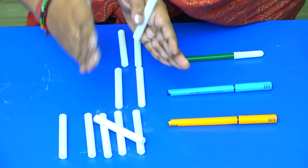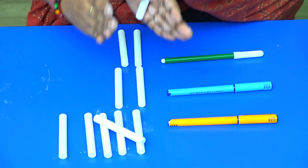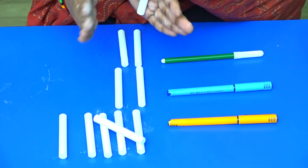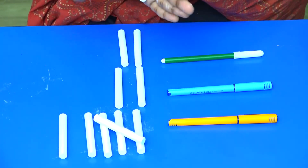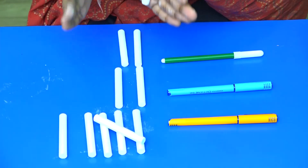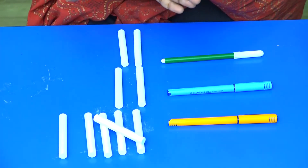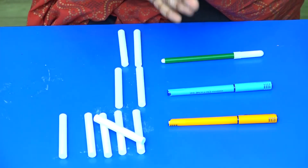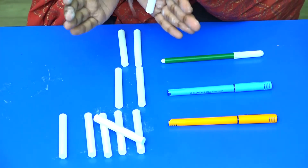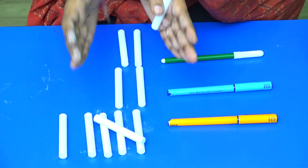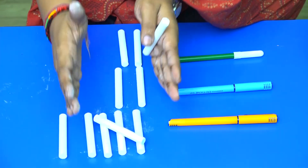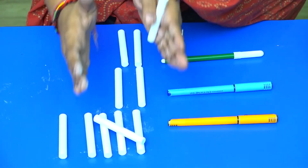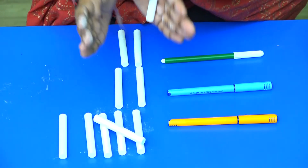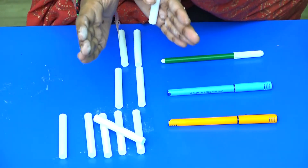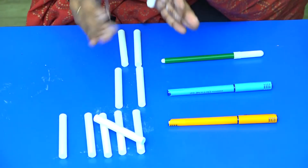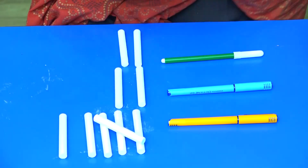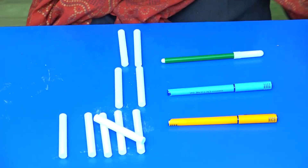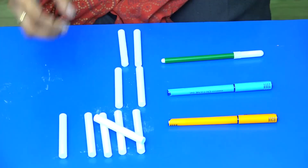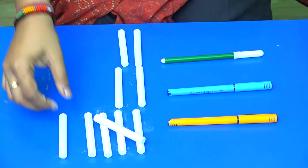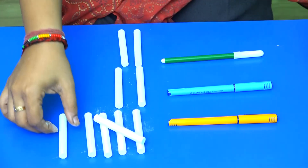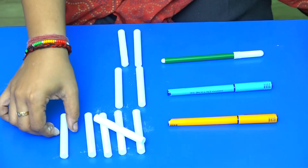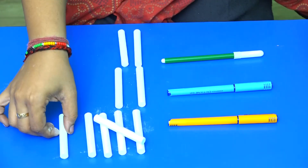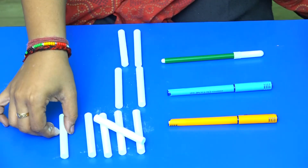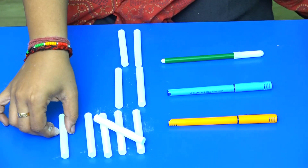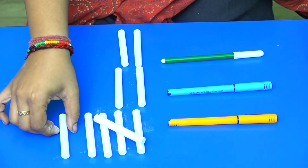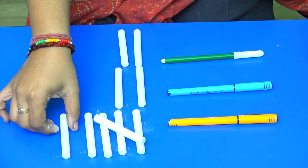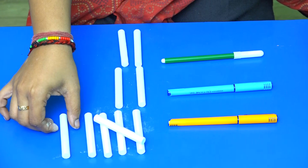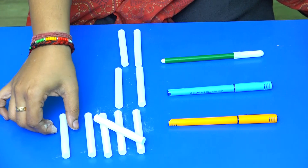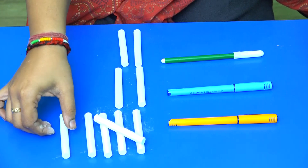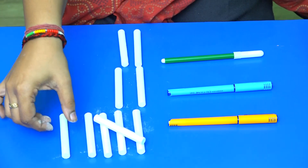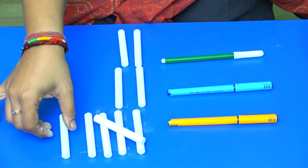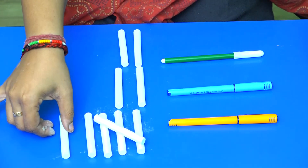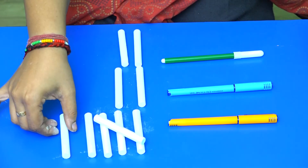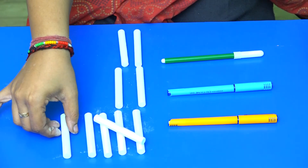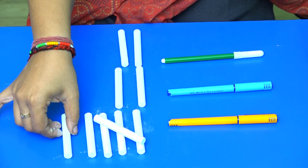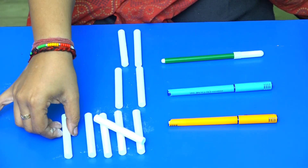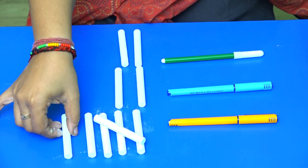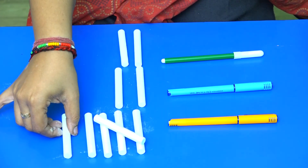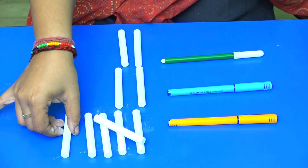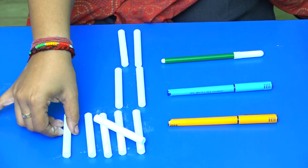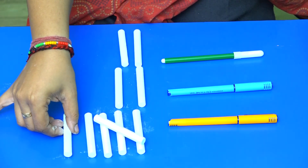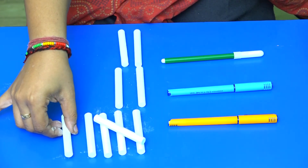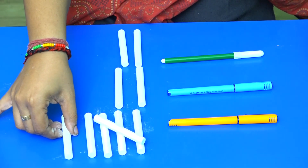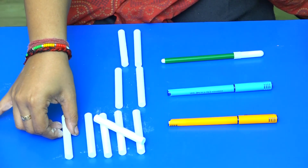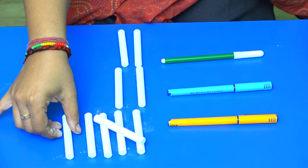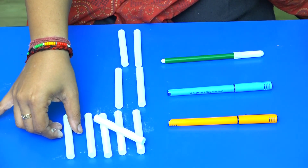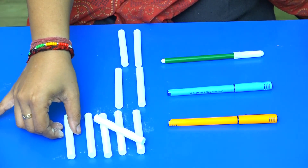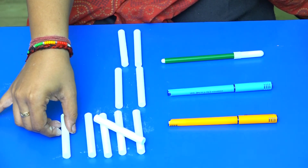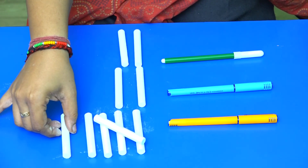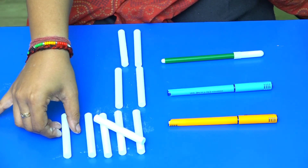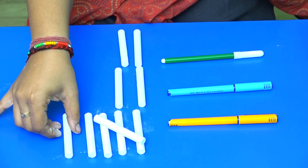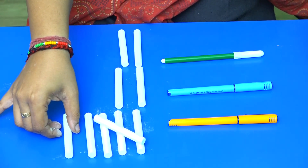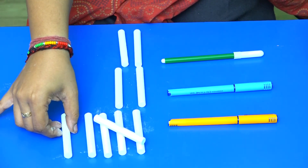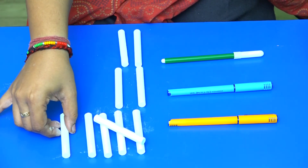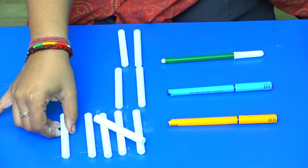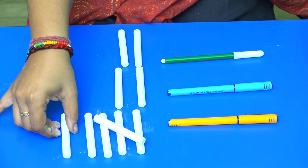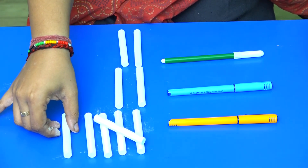of the 5 data, that is a 1 set. 6th time when as I have approached, so I will put a chalk